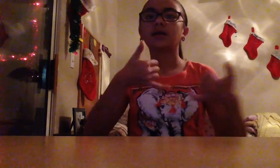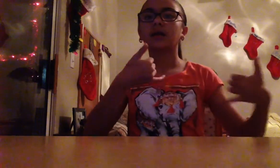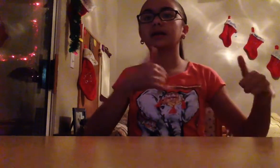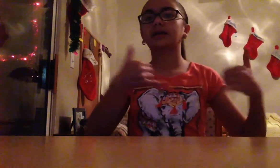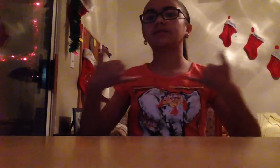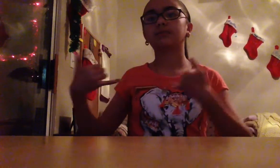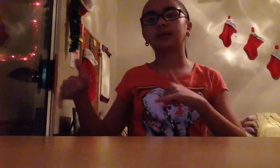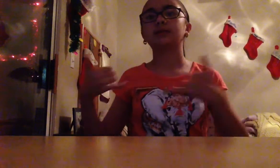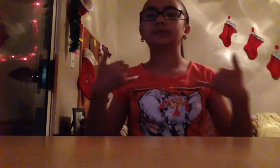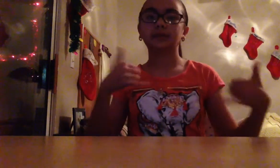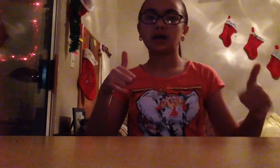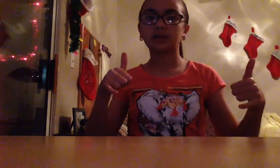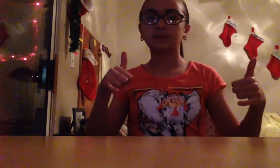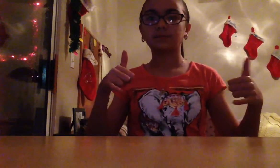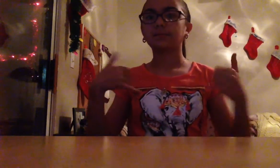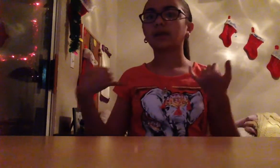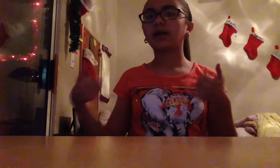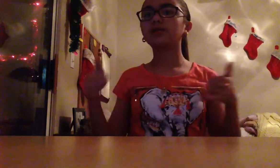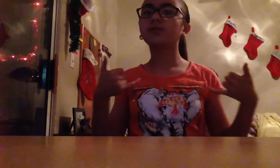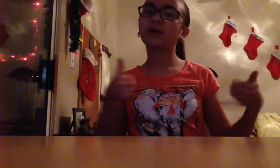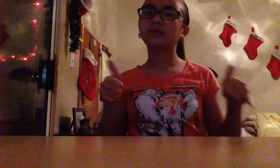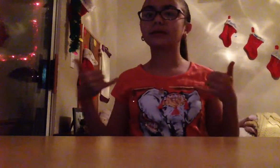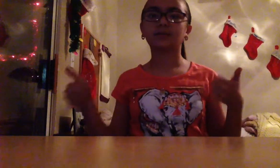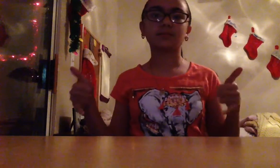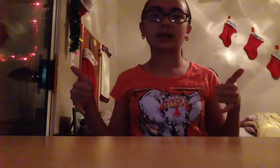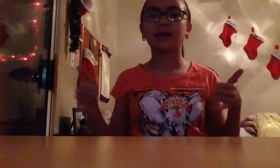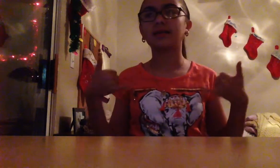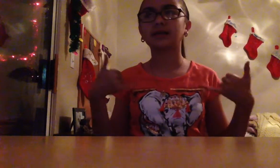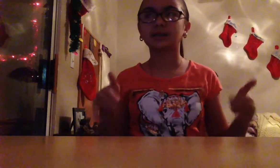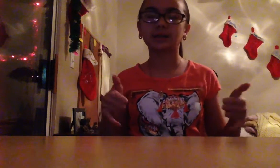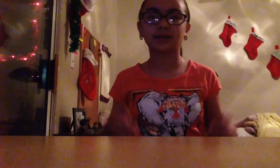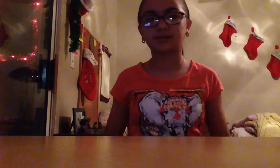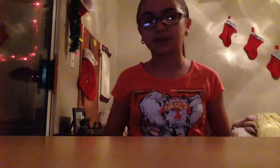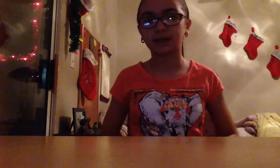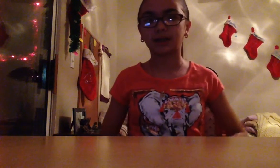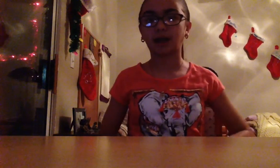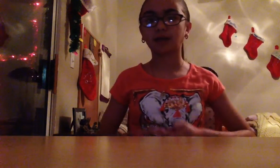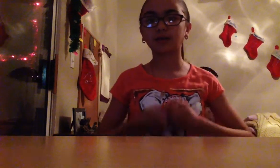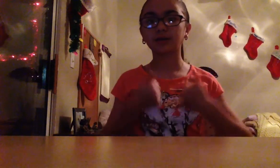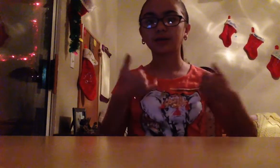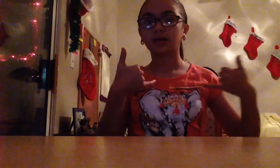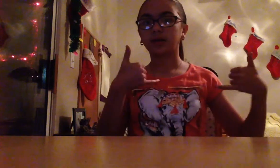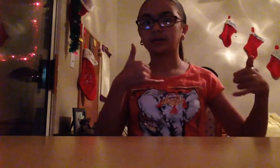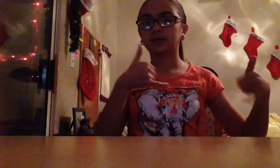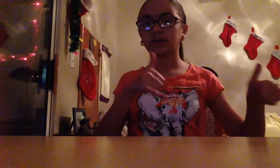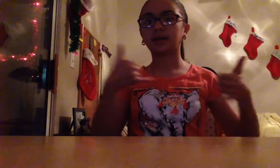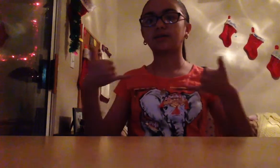And give him his massage. I don't know why we sign play. That's just the interpretation that I learned. It's and give